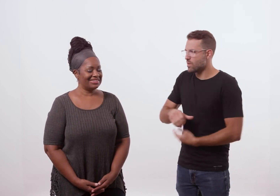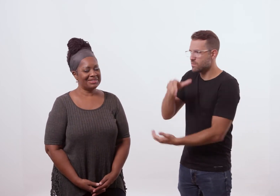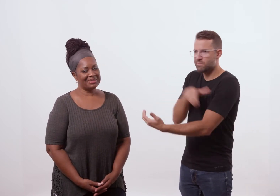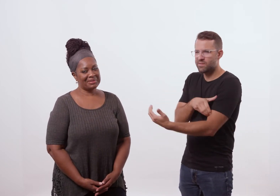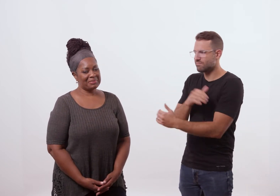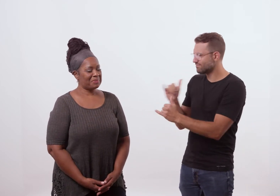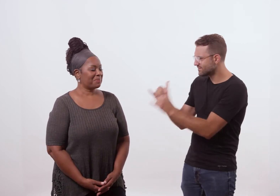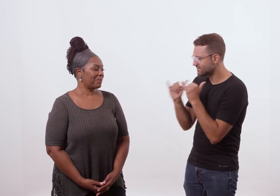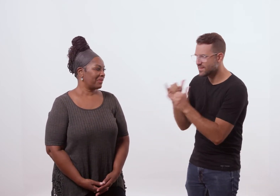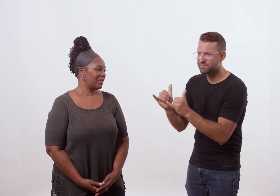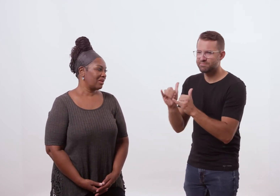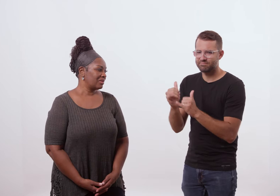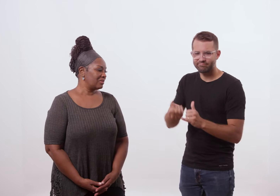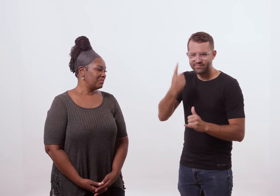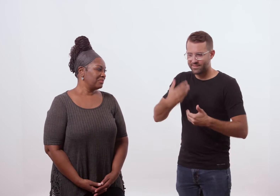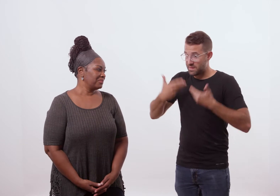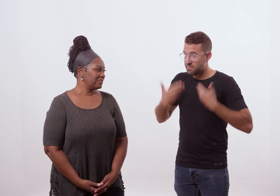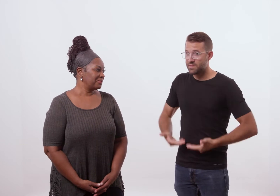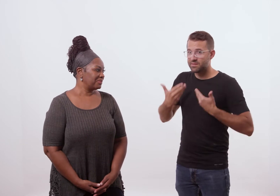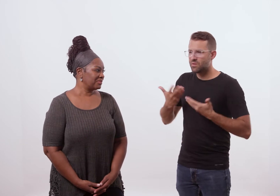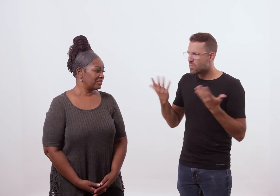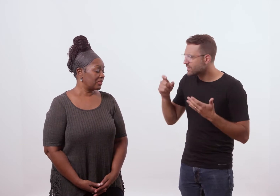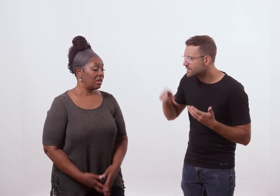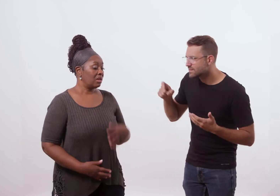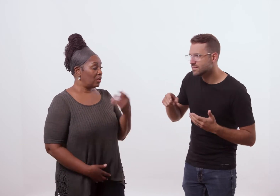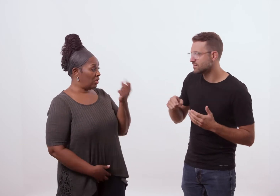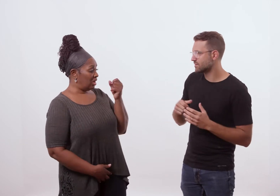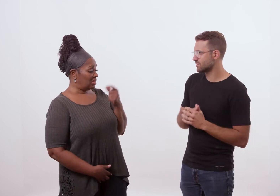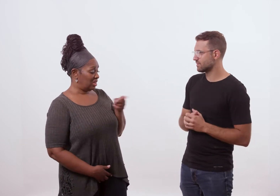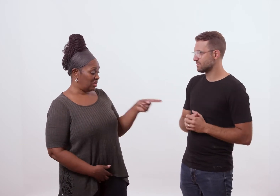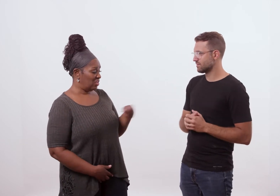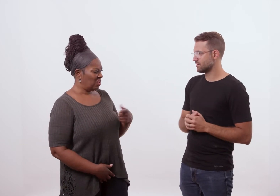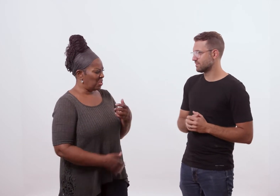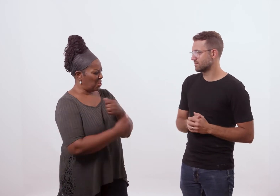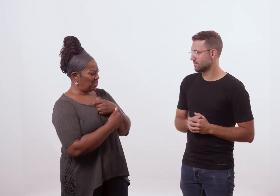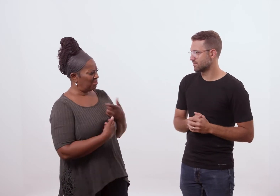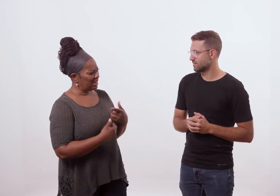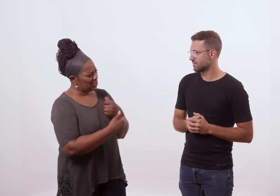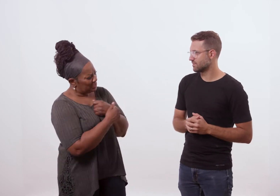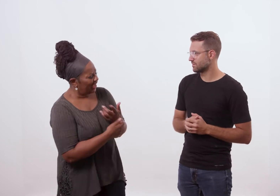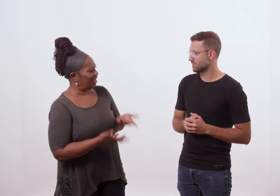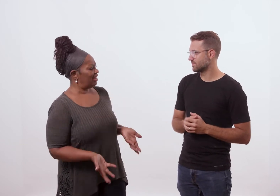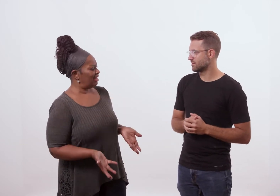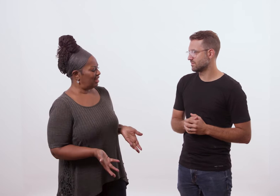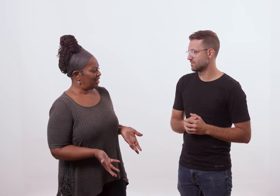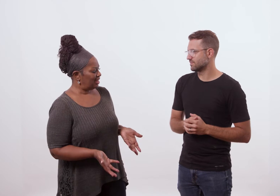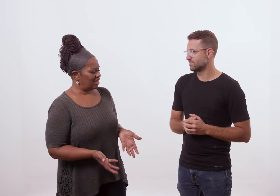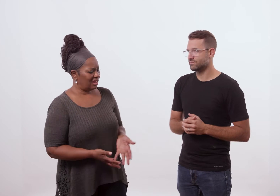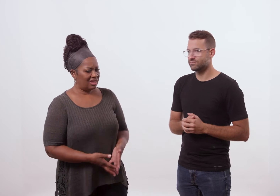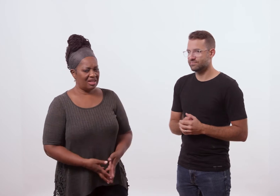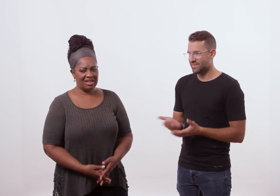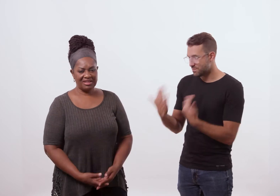you understand what I am and what I need. What I understand is that you're holding me too tight. Then answer